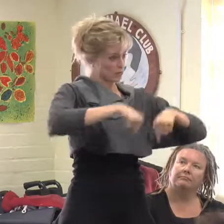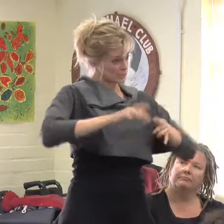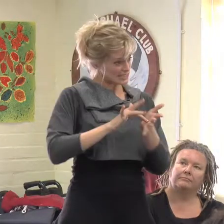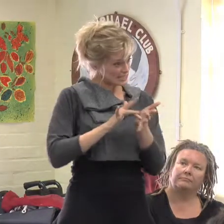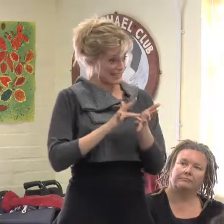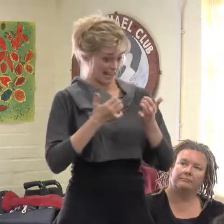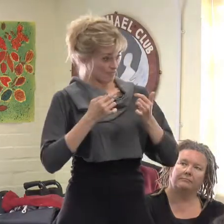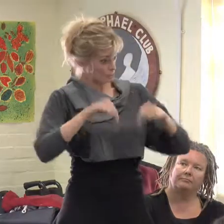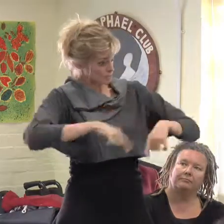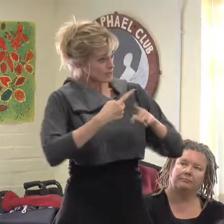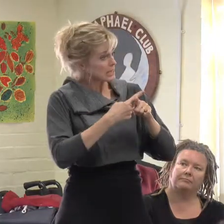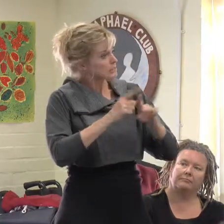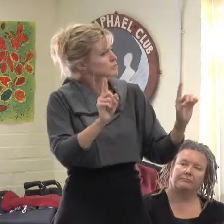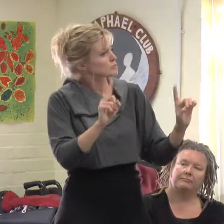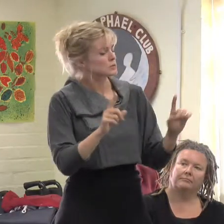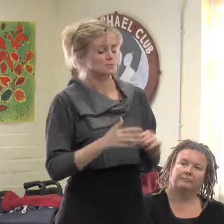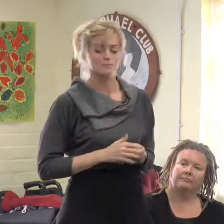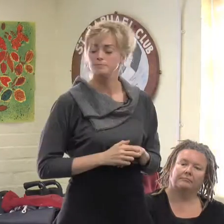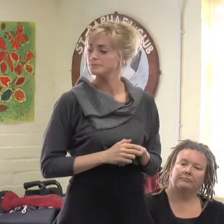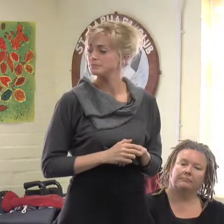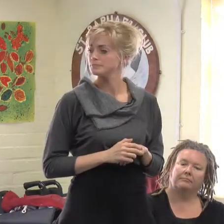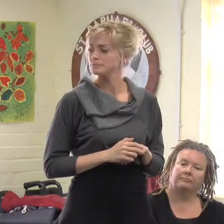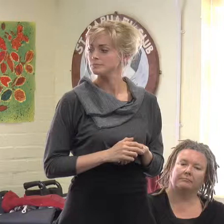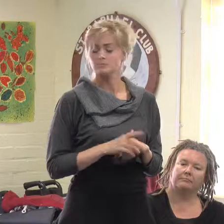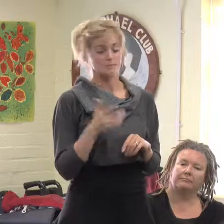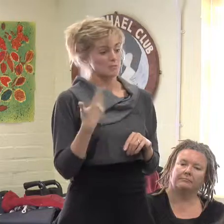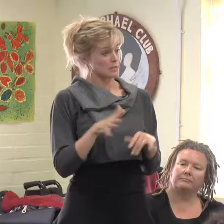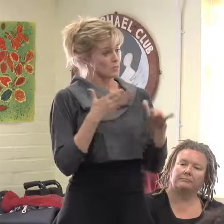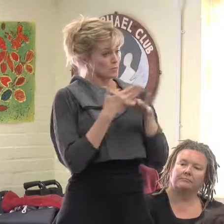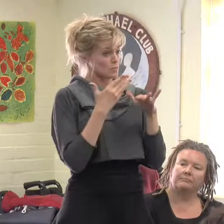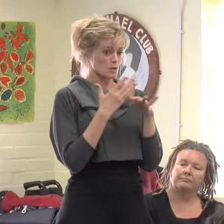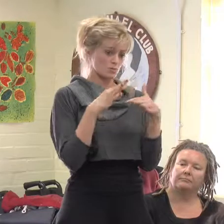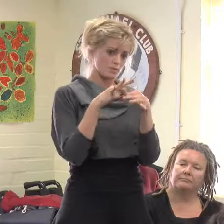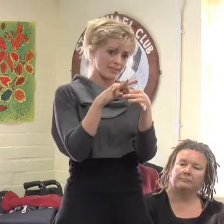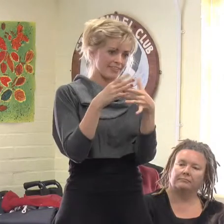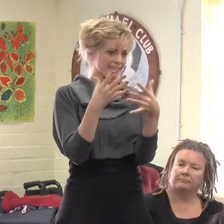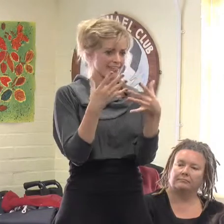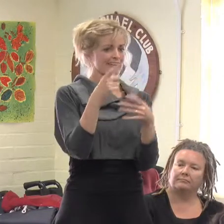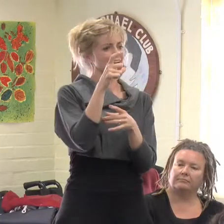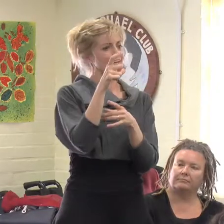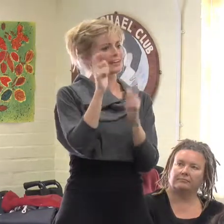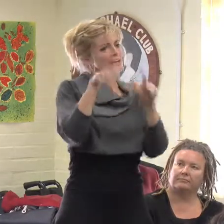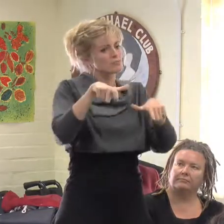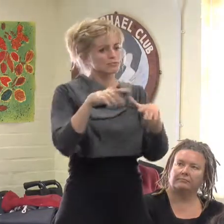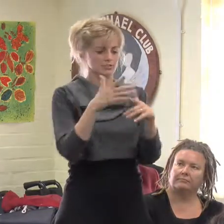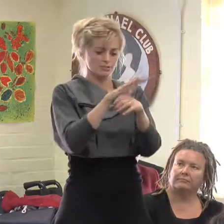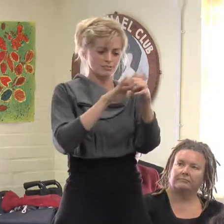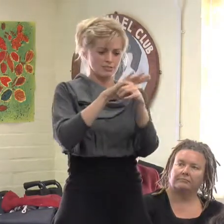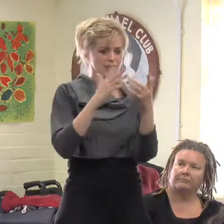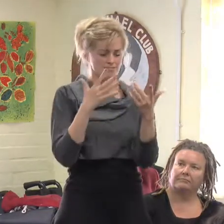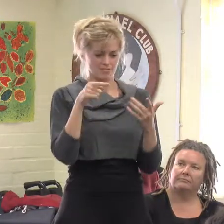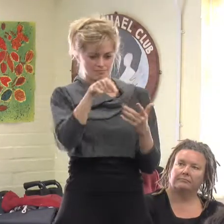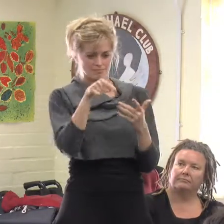and for our country. I've also engaged with work with Cambridge Area Partnership, which sets up